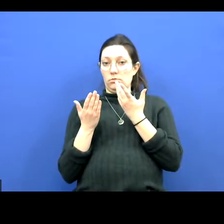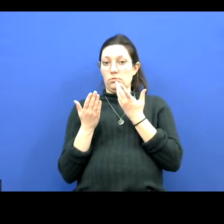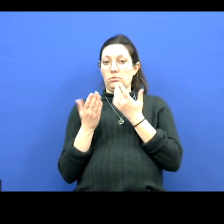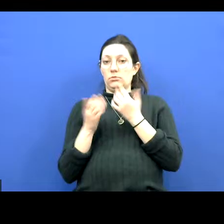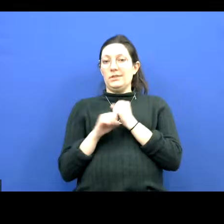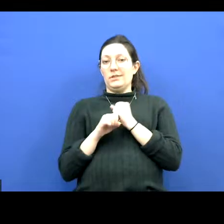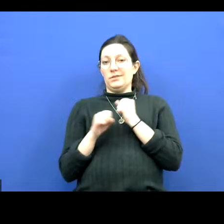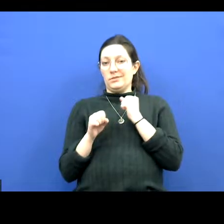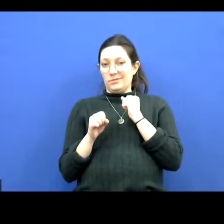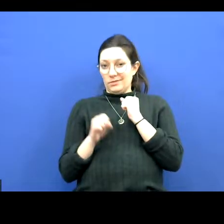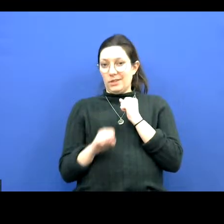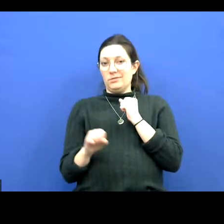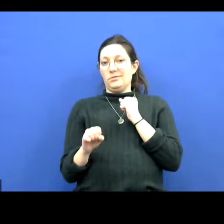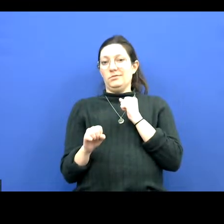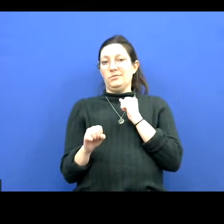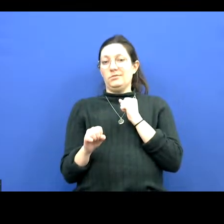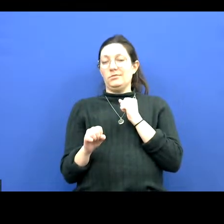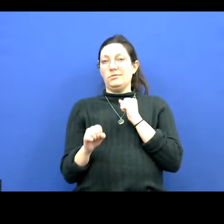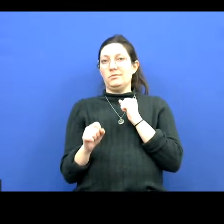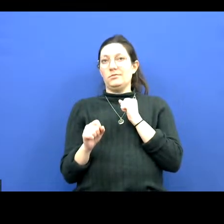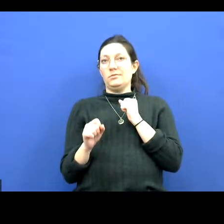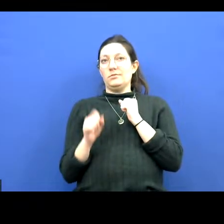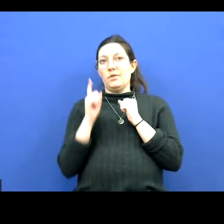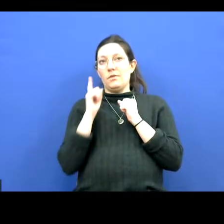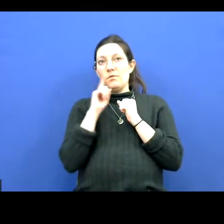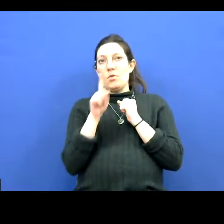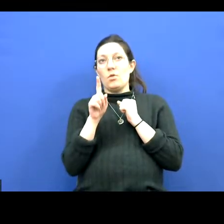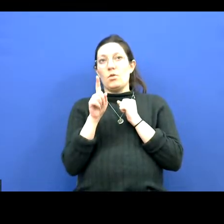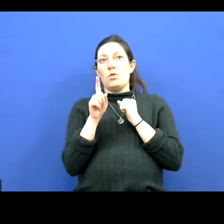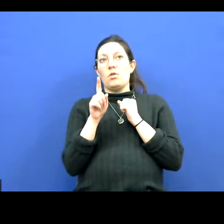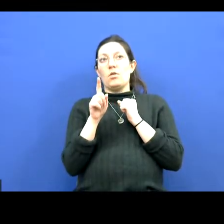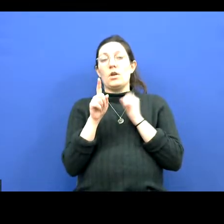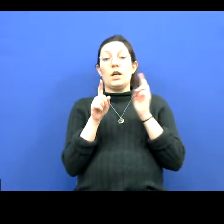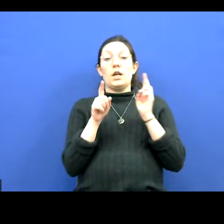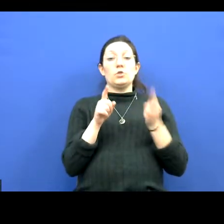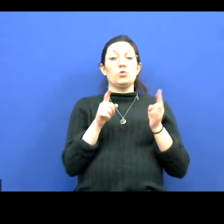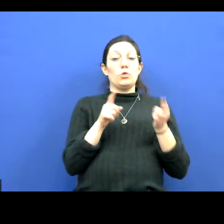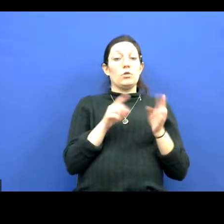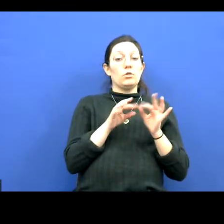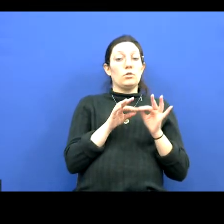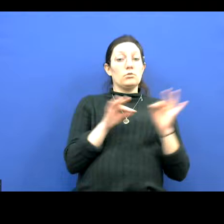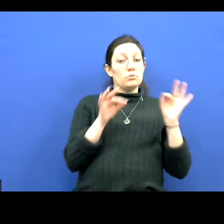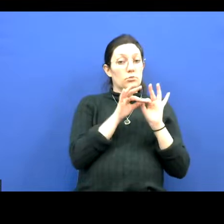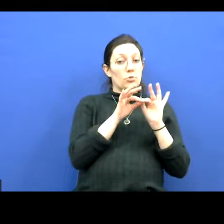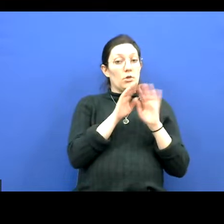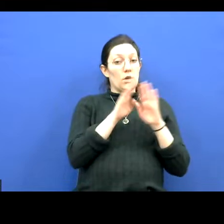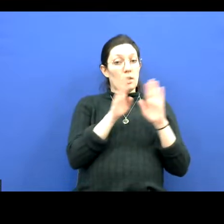extend that to not just the historically designated